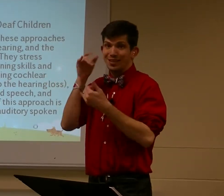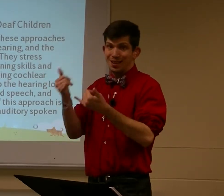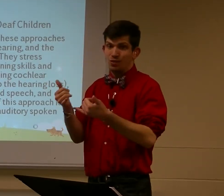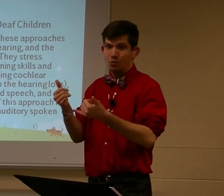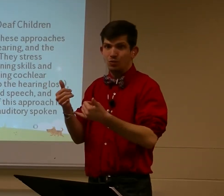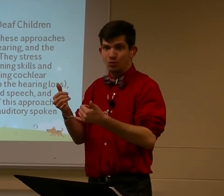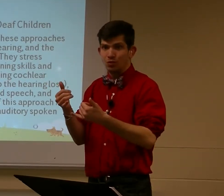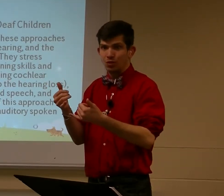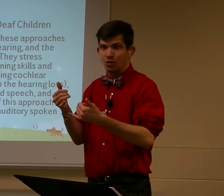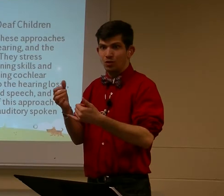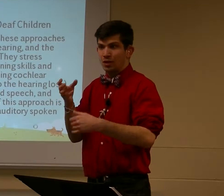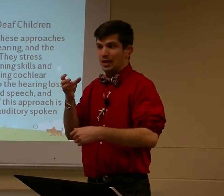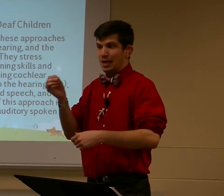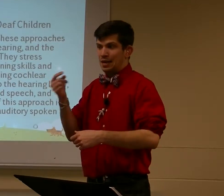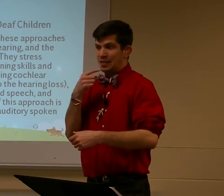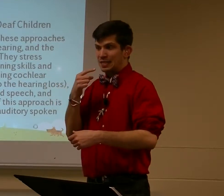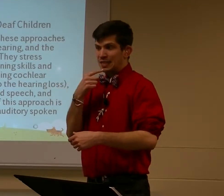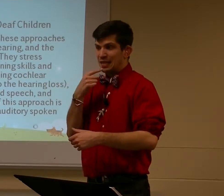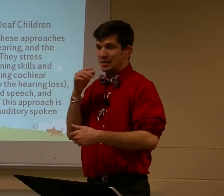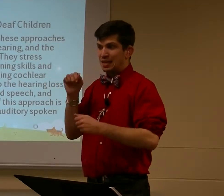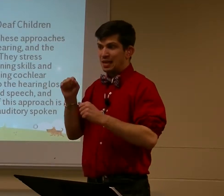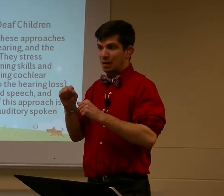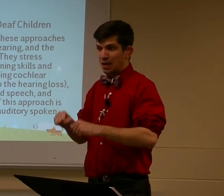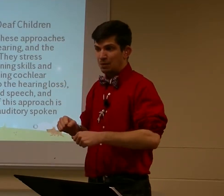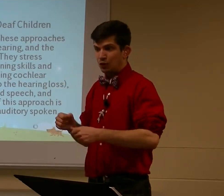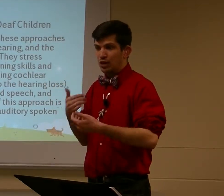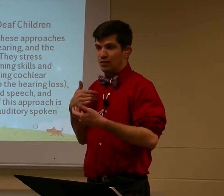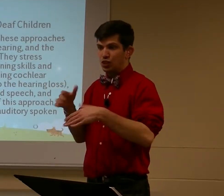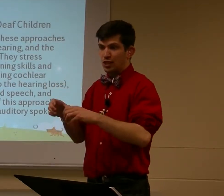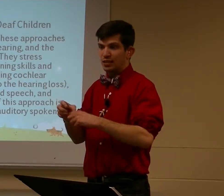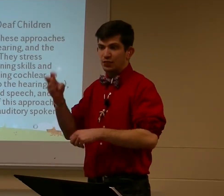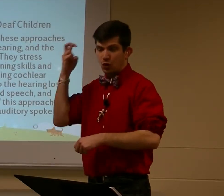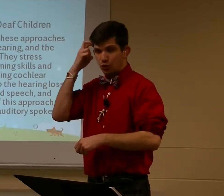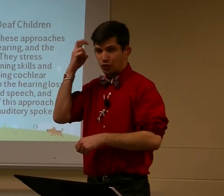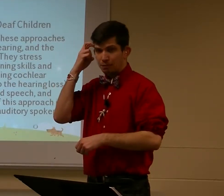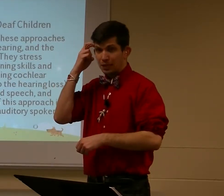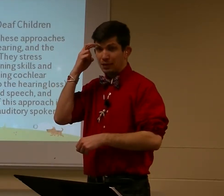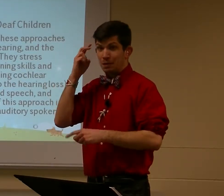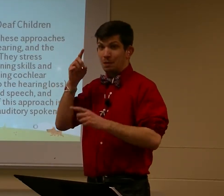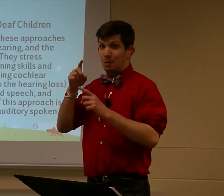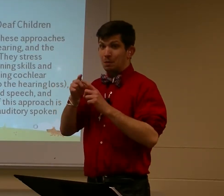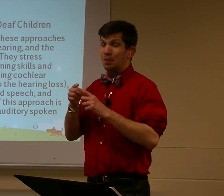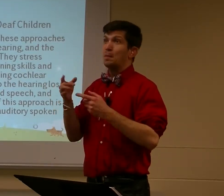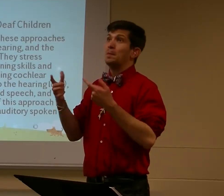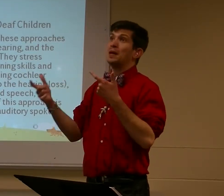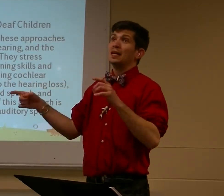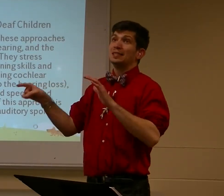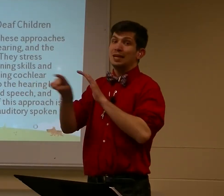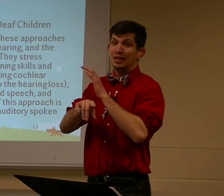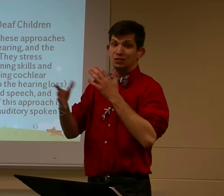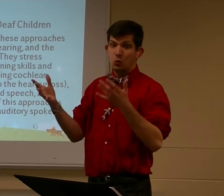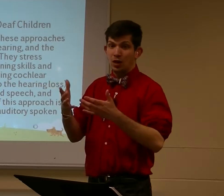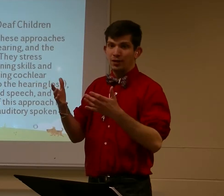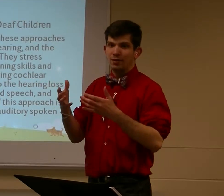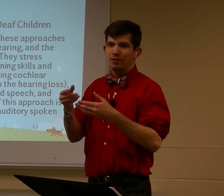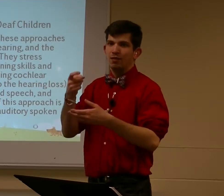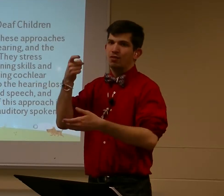now. And they said that I'm able to have a chance of cochlear implant. But the biggest negative point, the